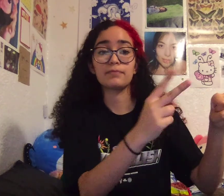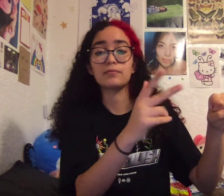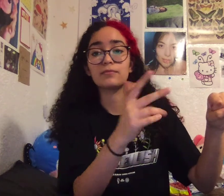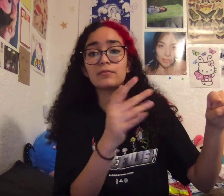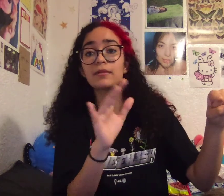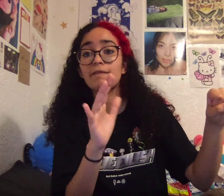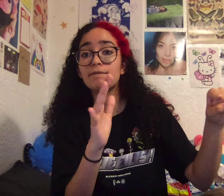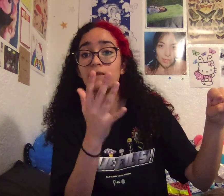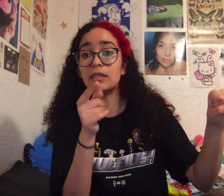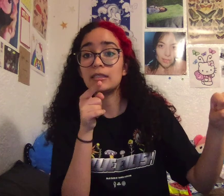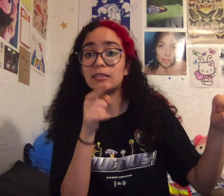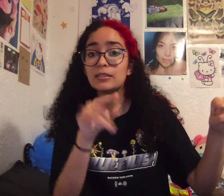biggest planet of them all.